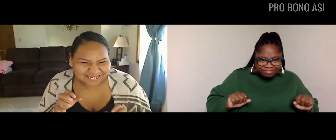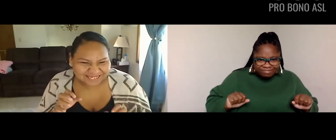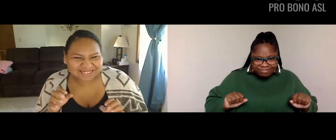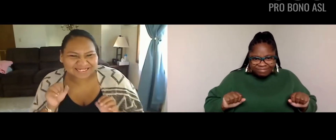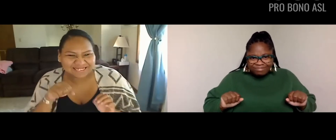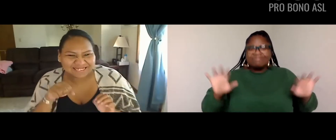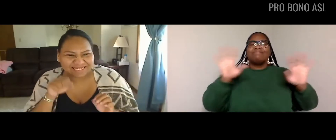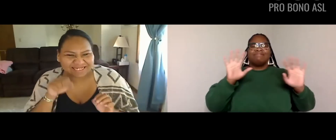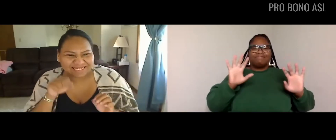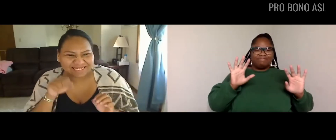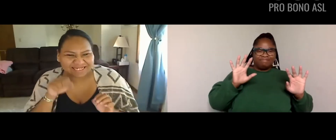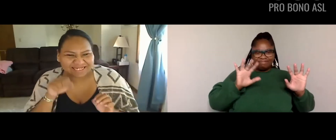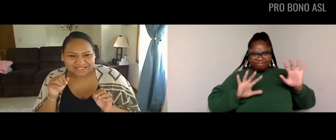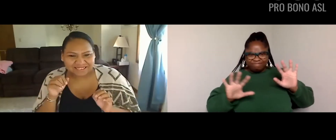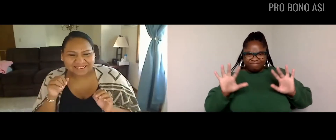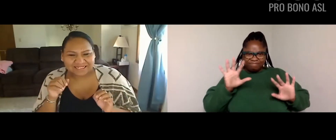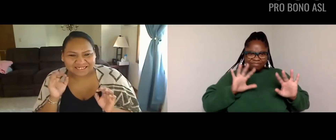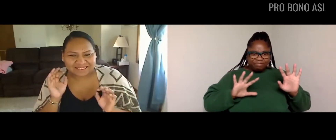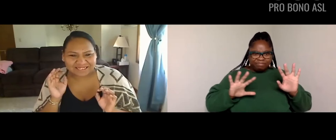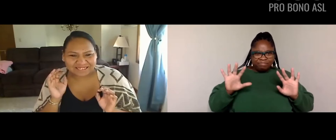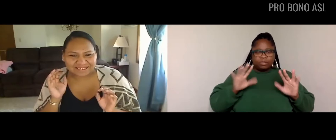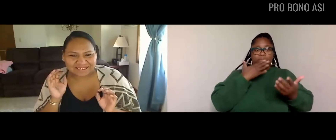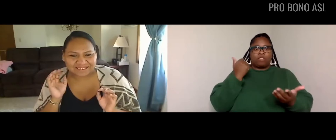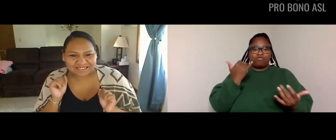You're frozen. I can't see you. Am I freezing?